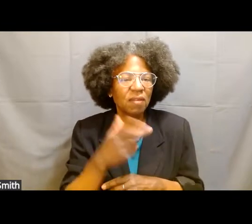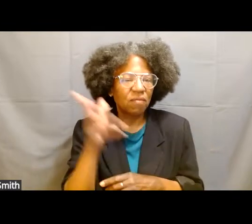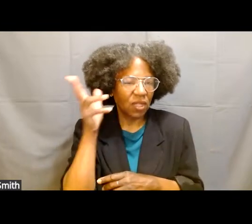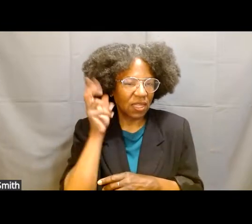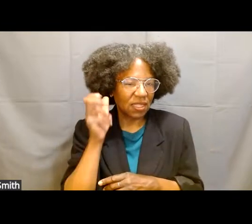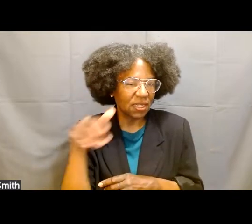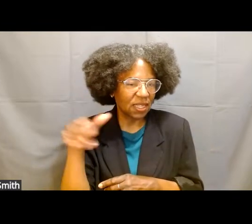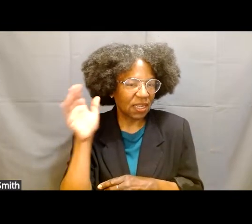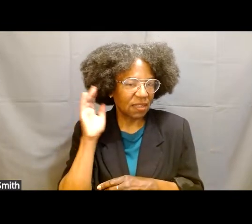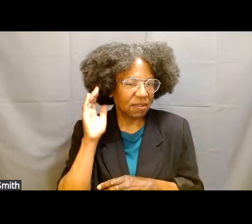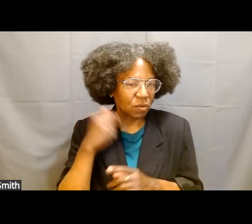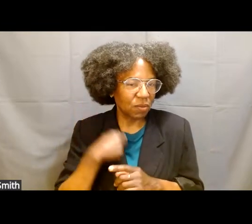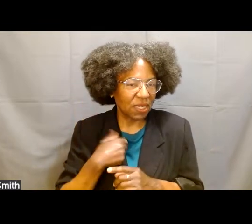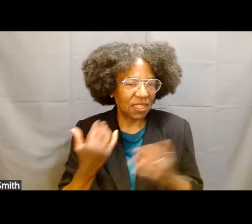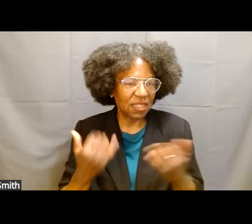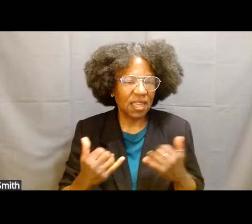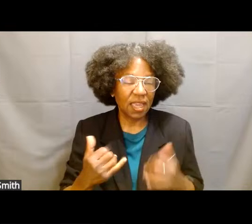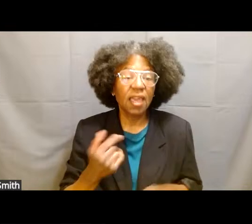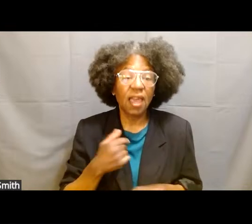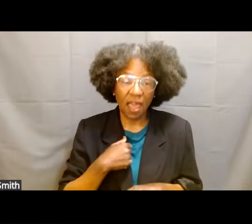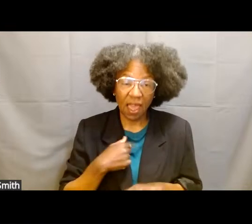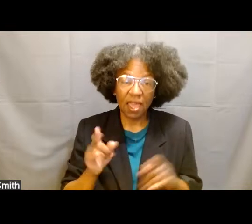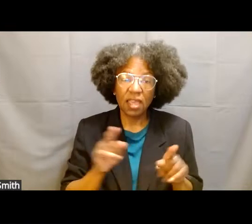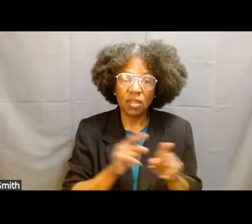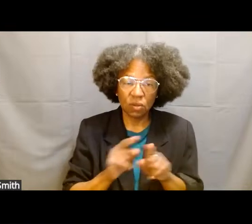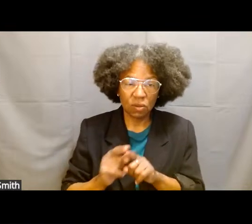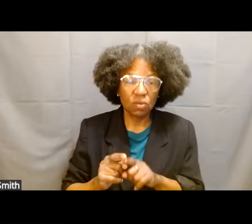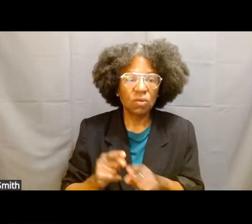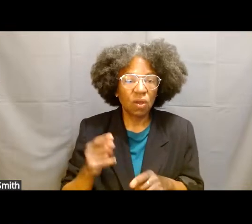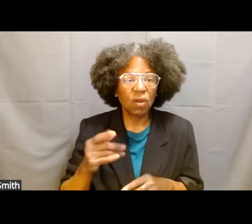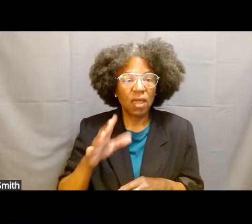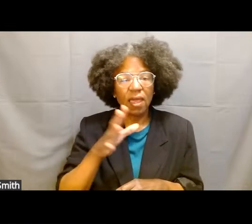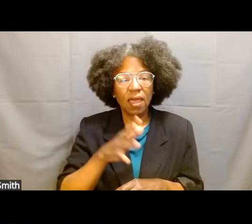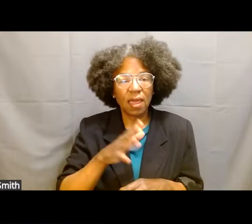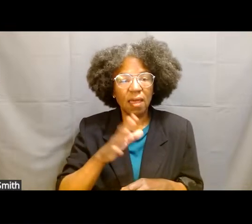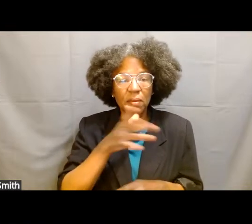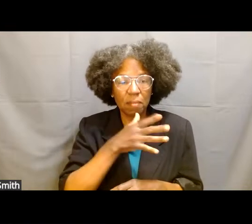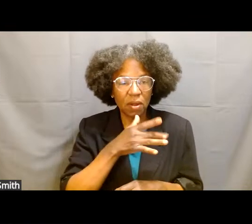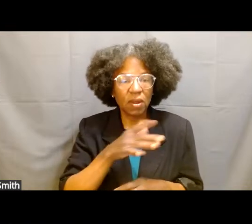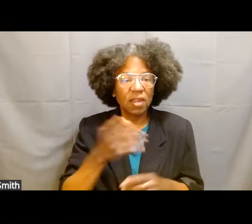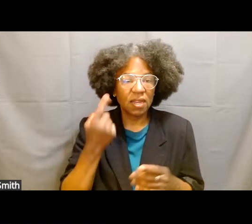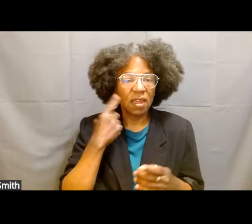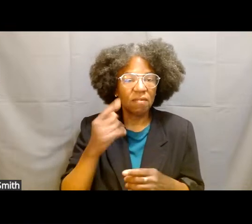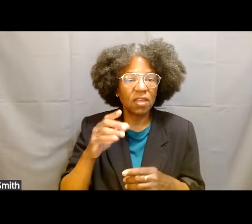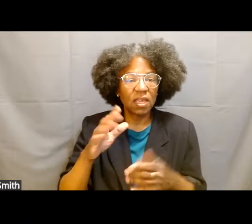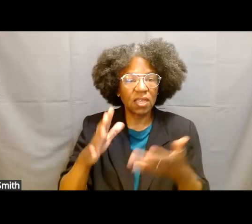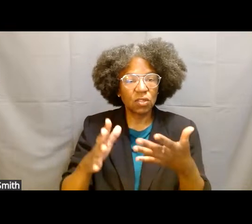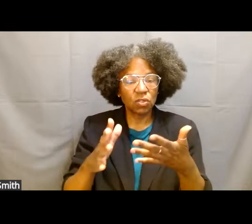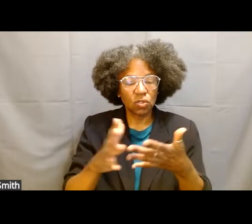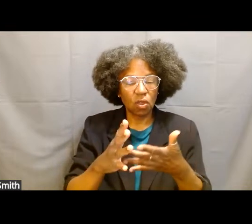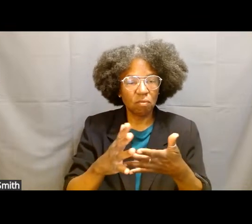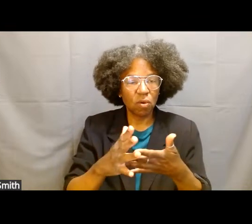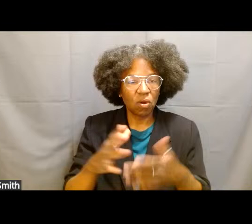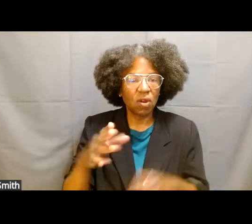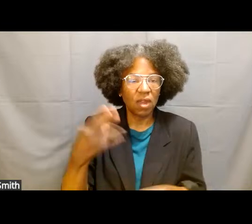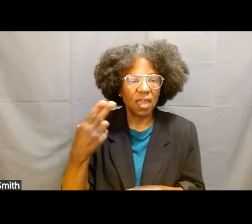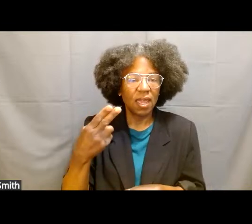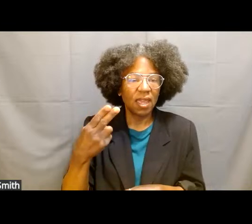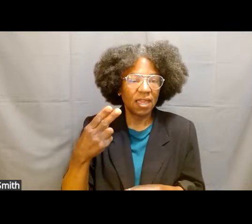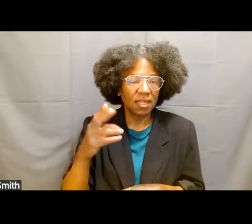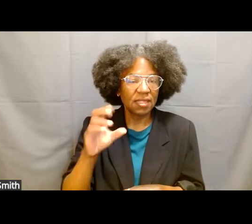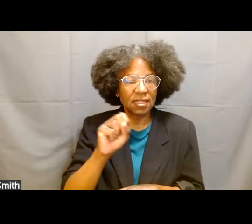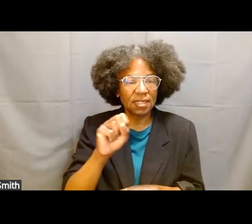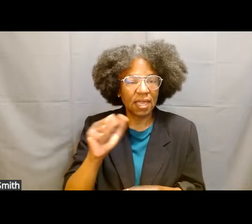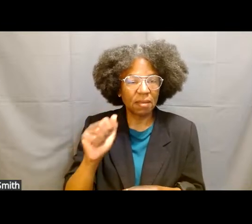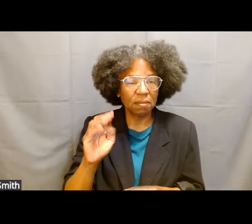today. I am a parent of a sophomore at San Mateo High School. She's a good student. She's a good athlete. I would love to